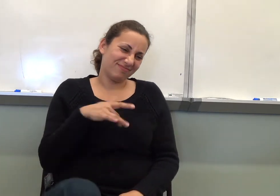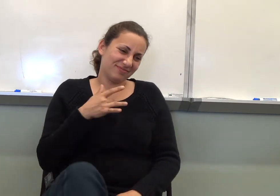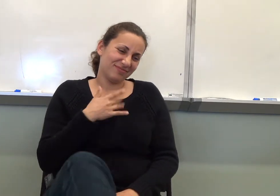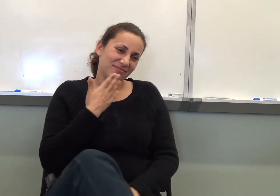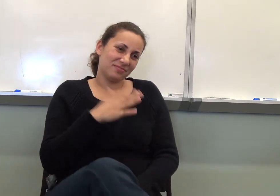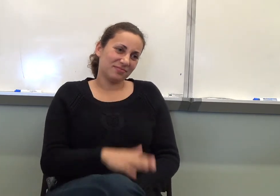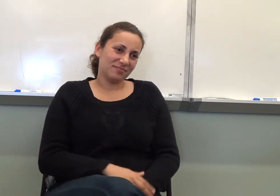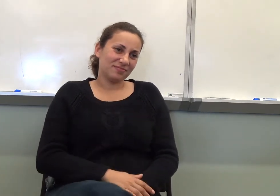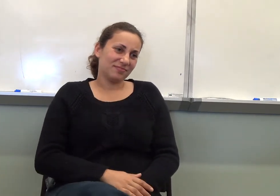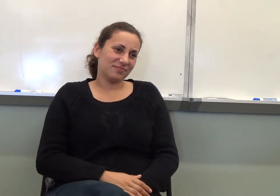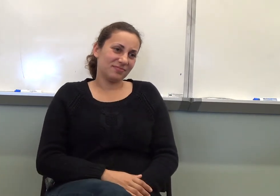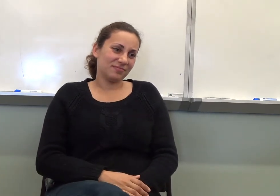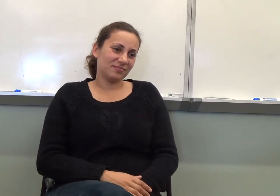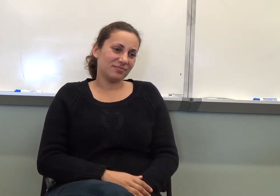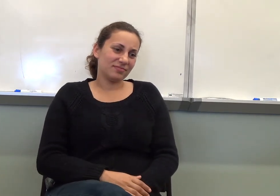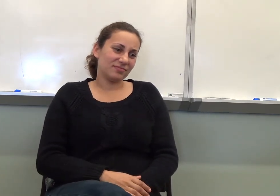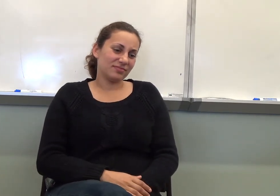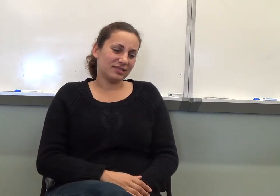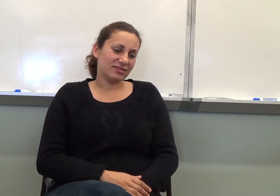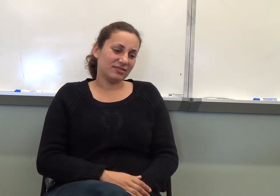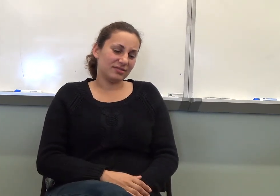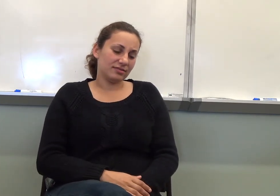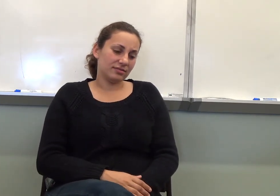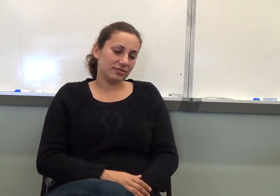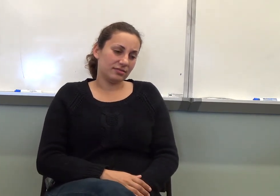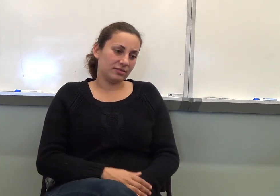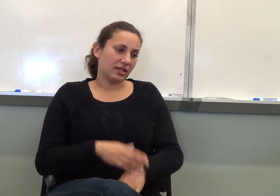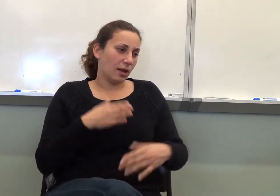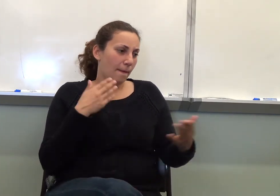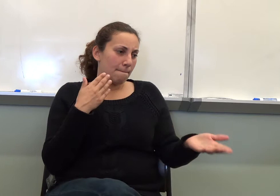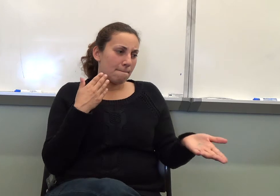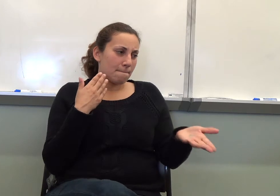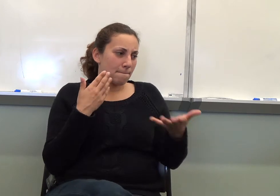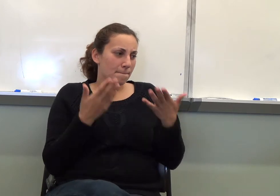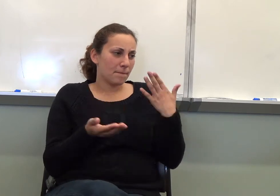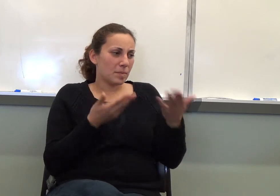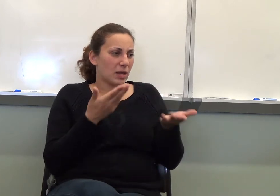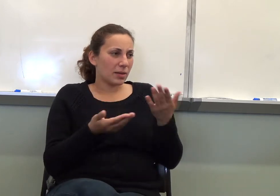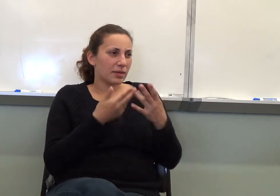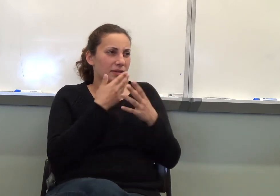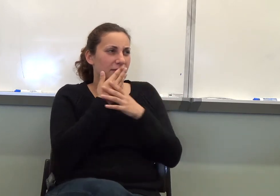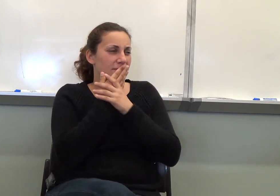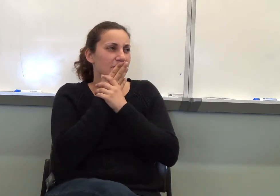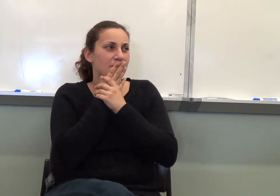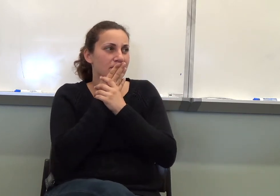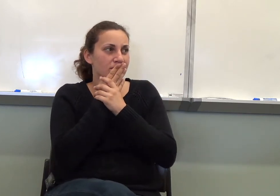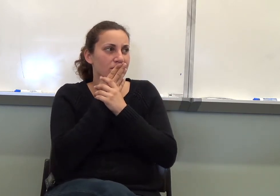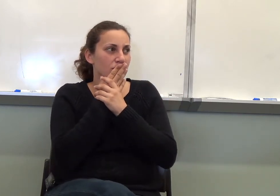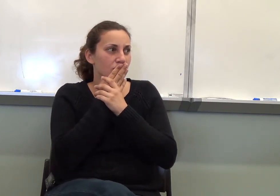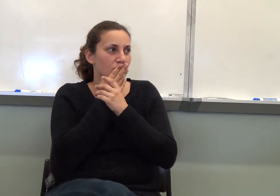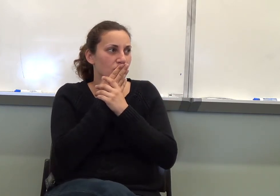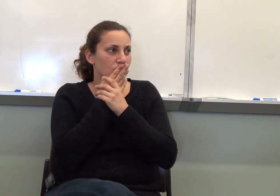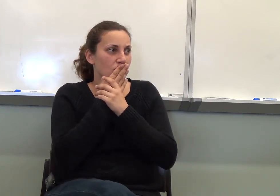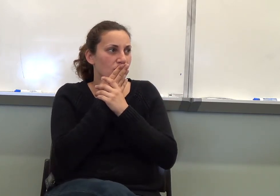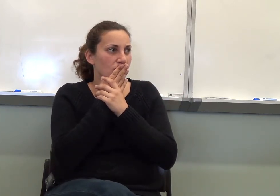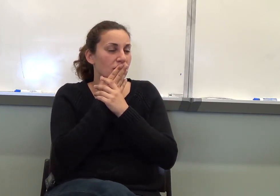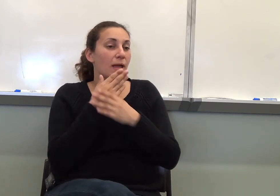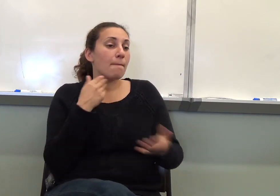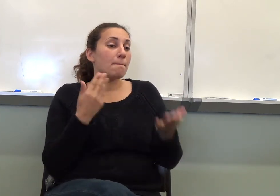subtract 9/30. And the way we do that is put everything over 30, minus